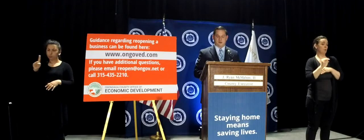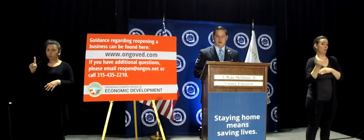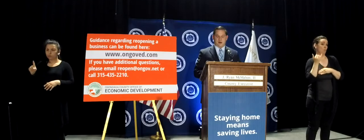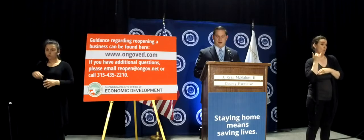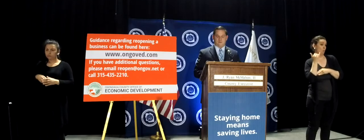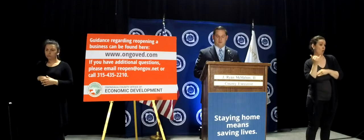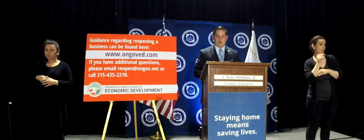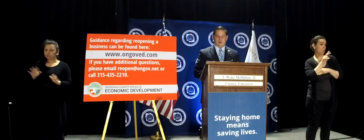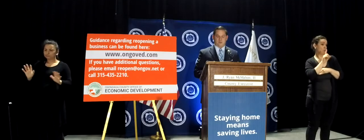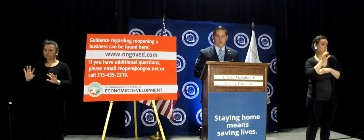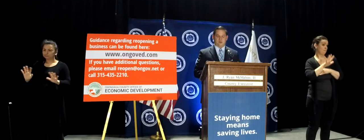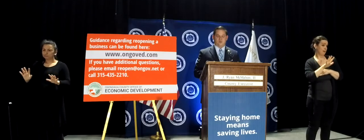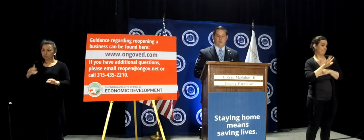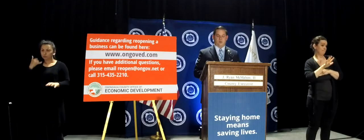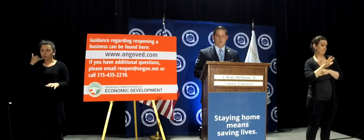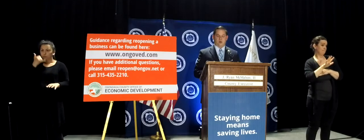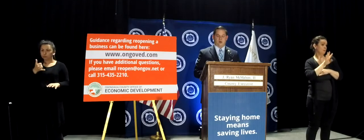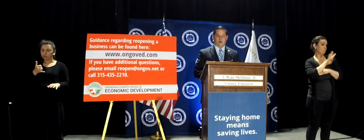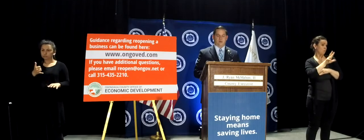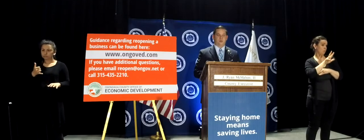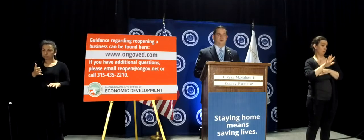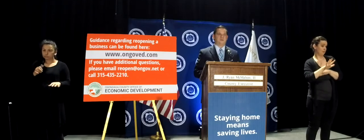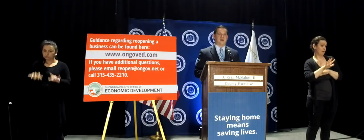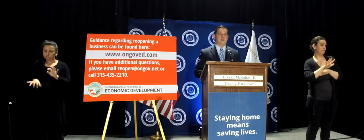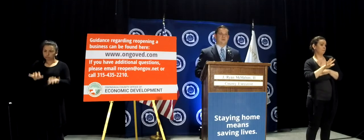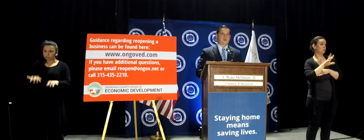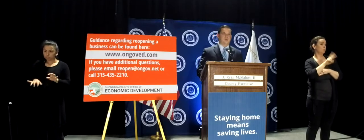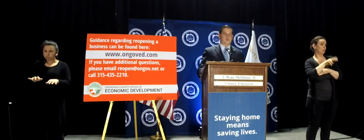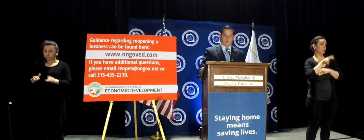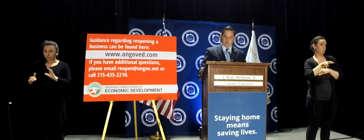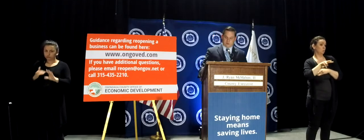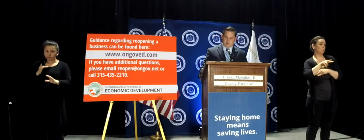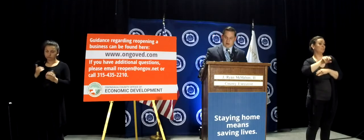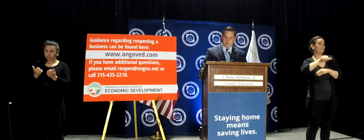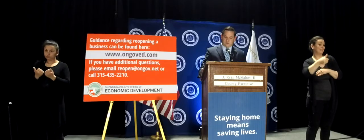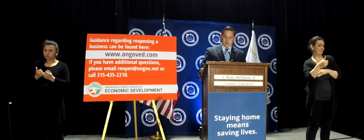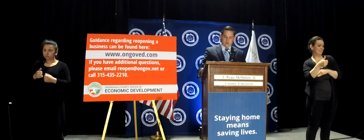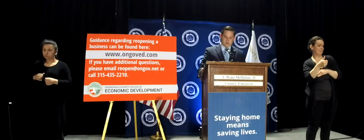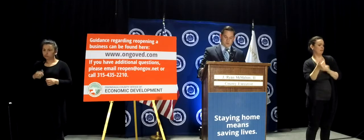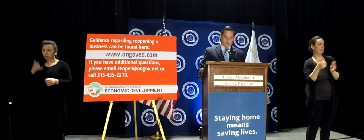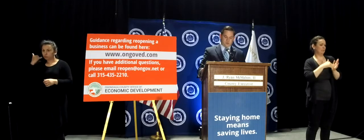website, fill out a complaint form, or call